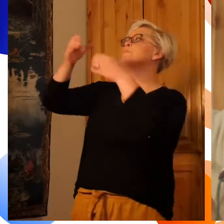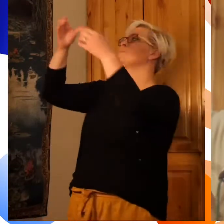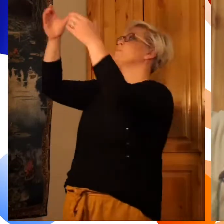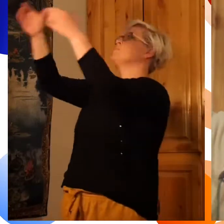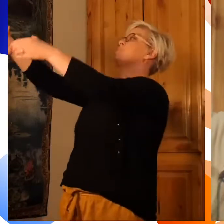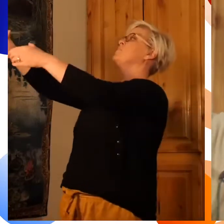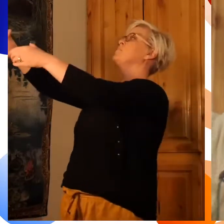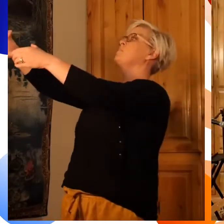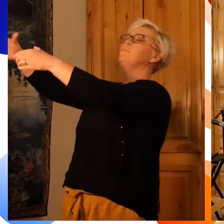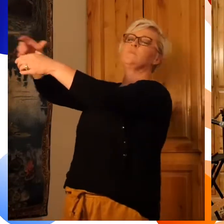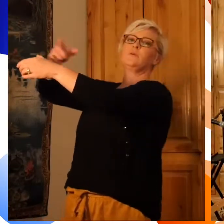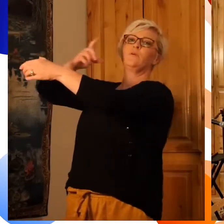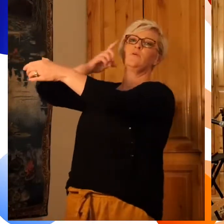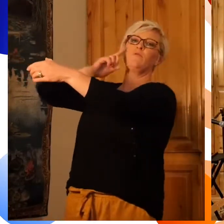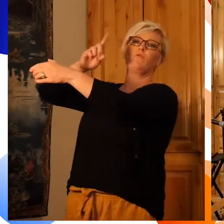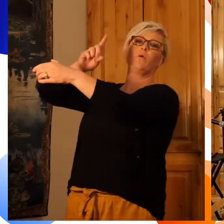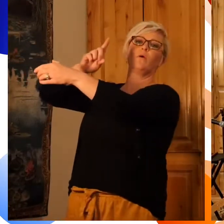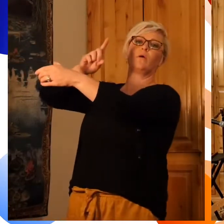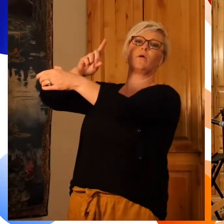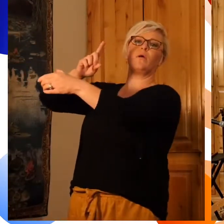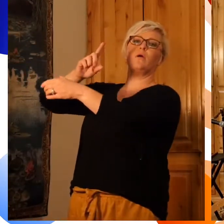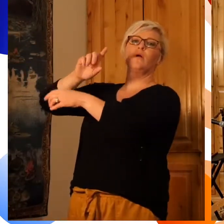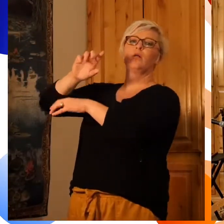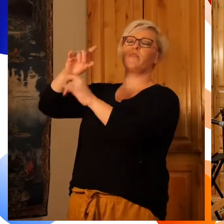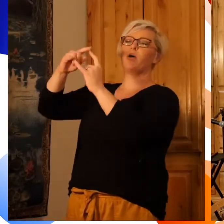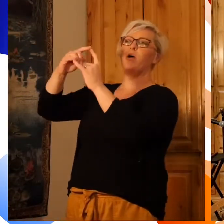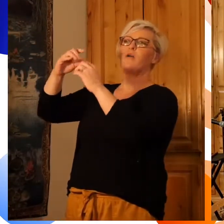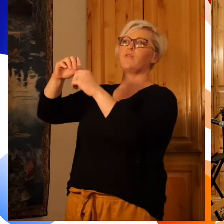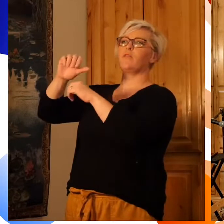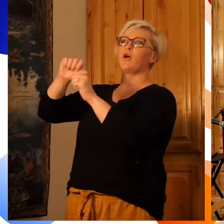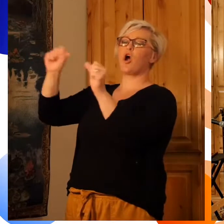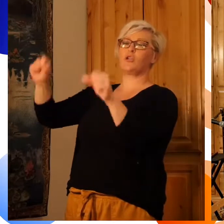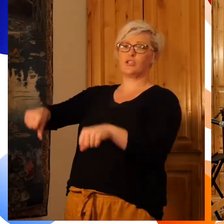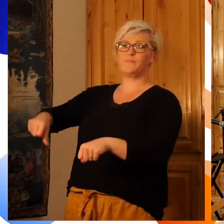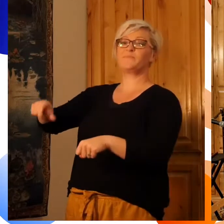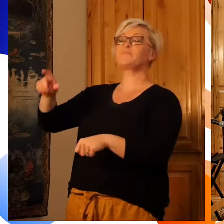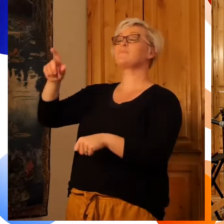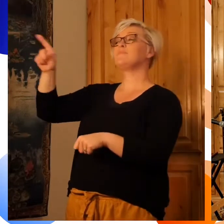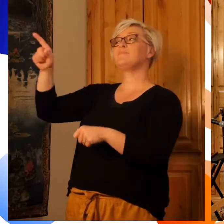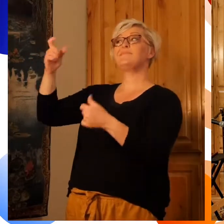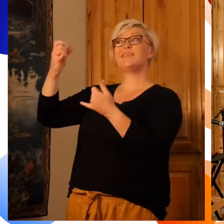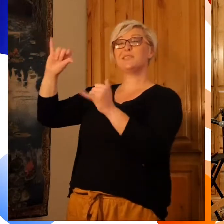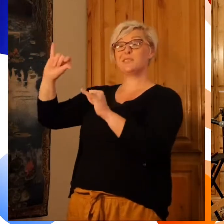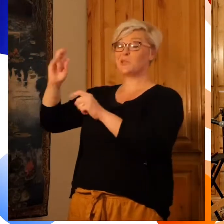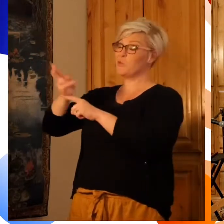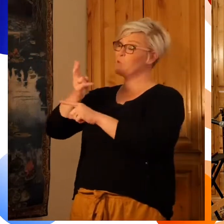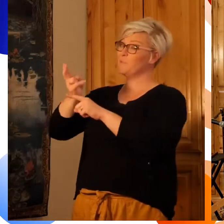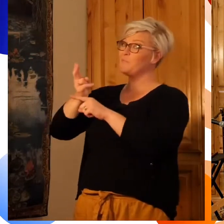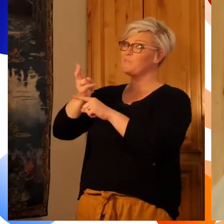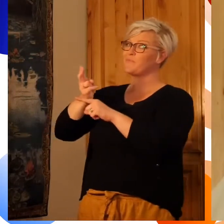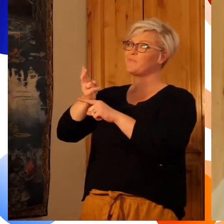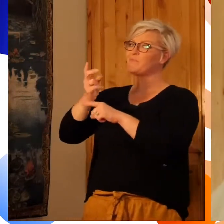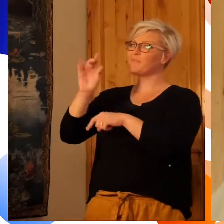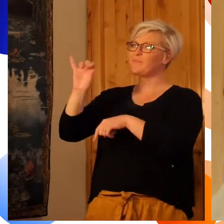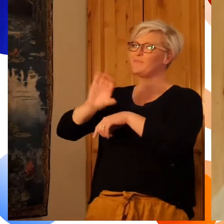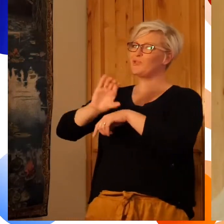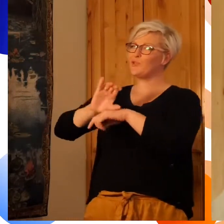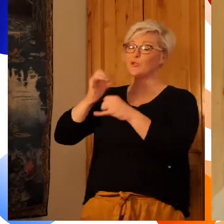wine to this day in the services at the church at Kirkmalu. And a truer story I have never told